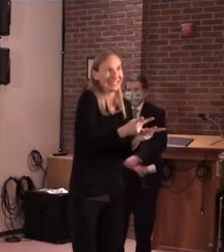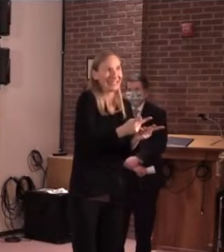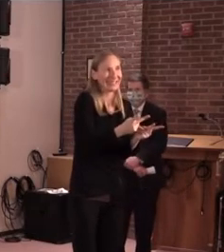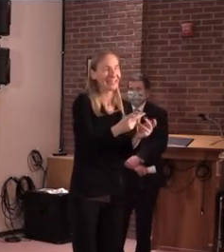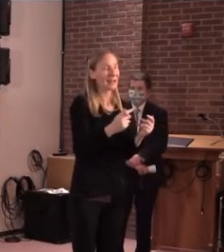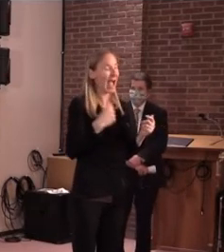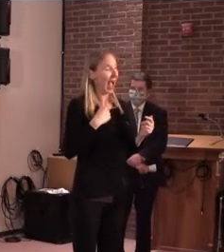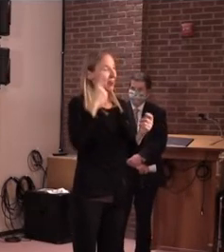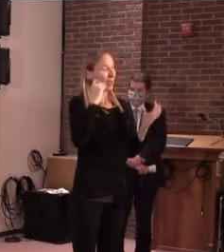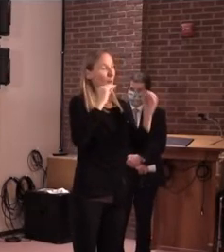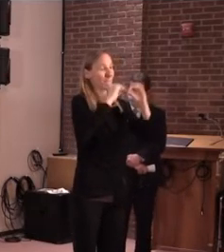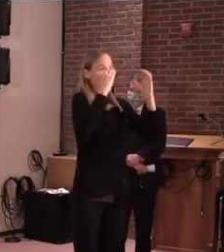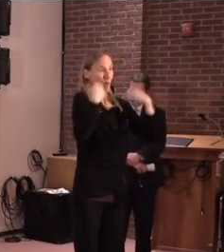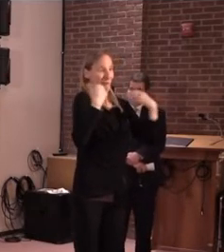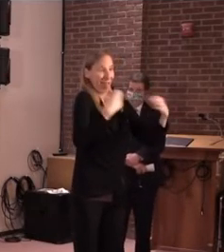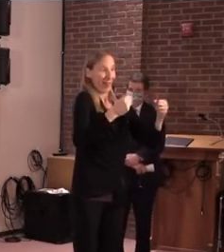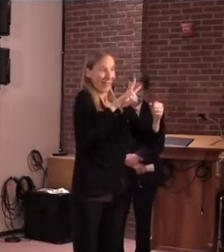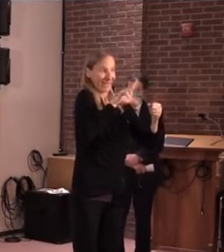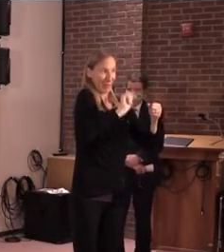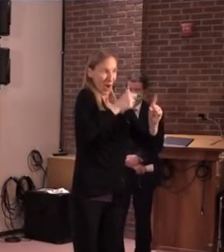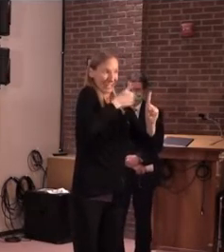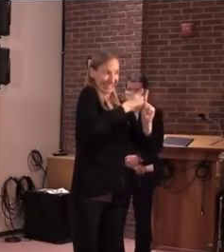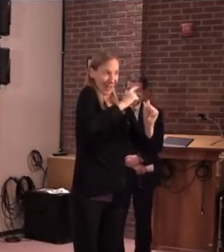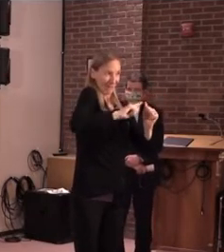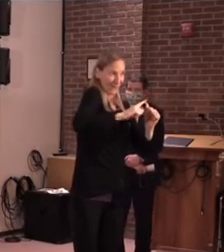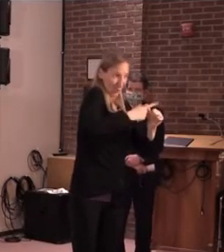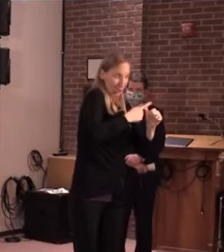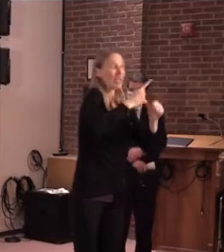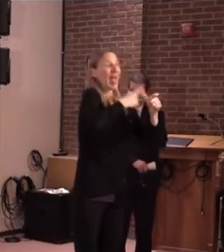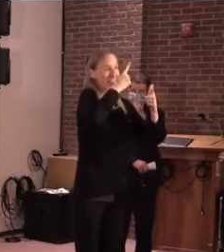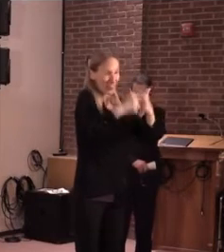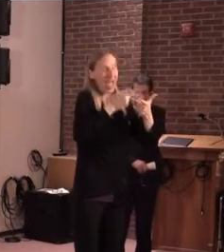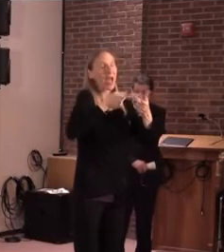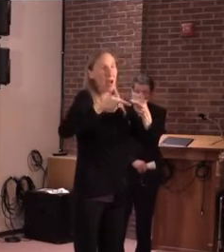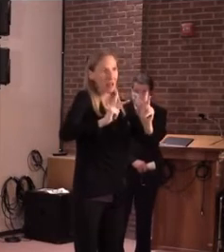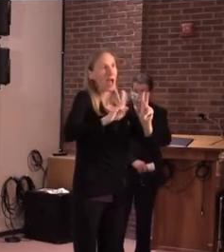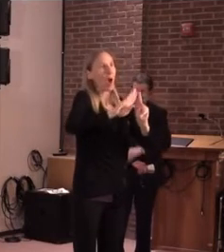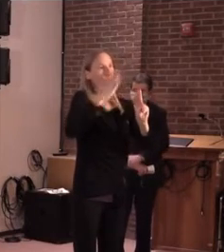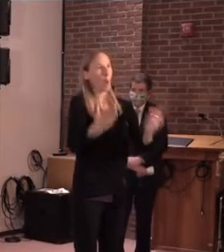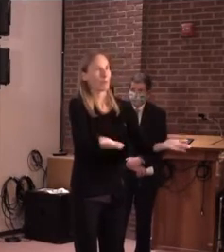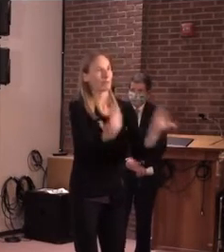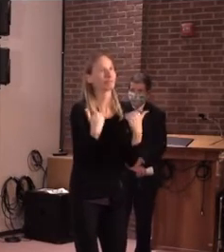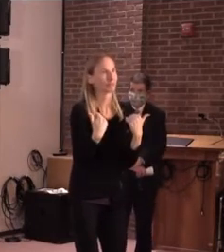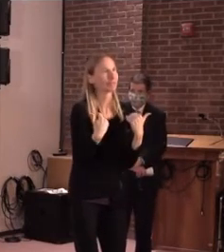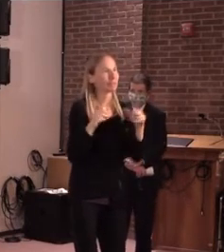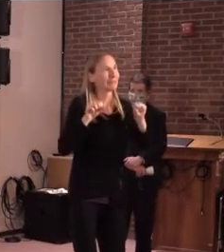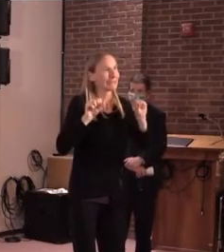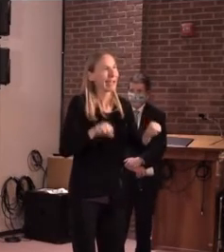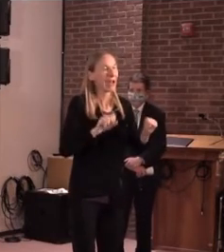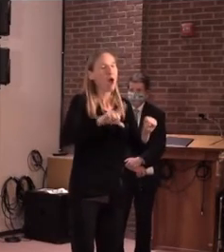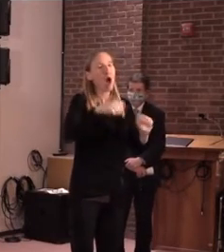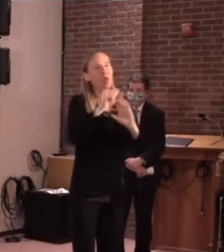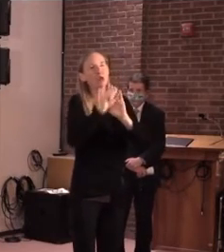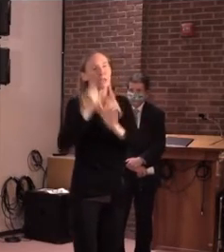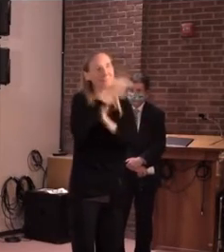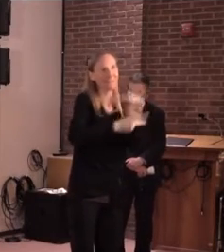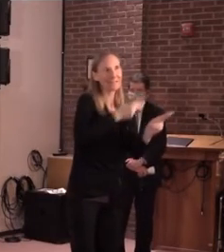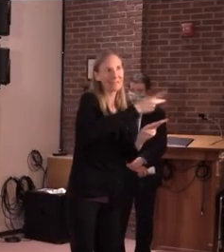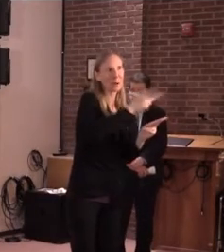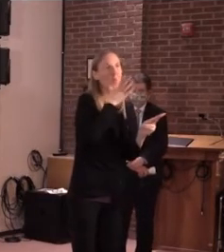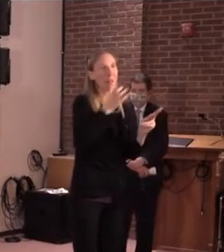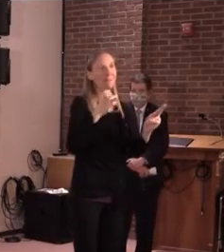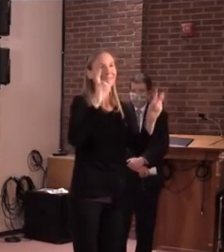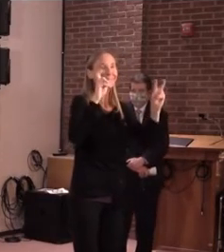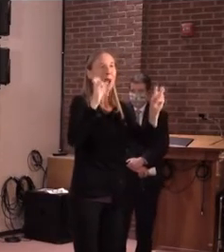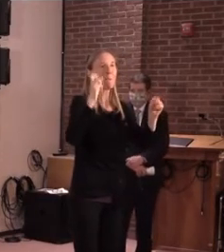region, the more we do the right thing, the faster we're going to get back to somewhat normal. So I